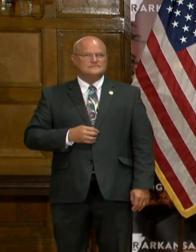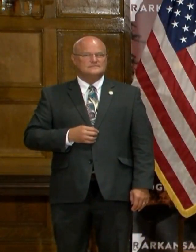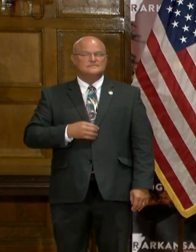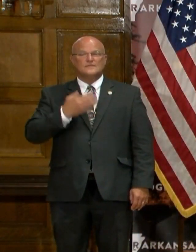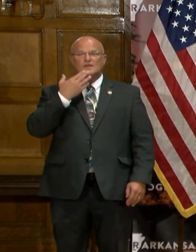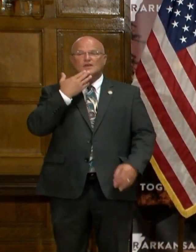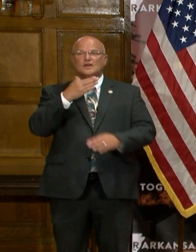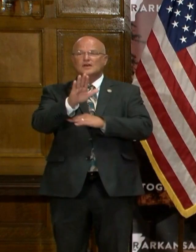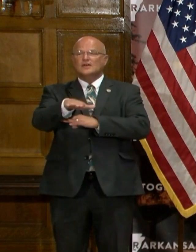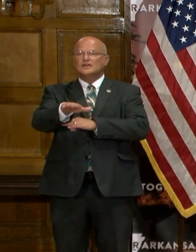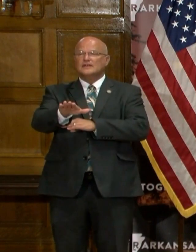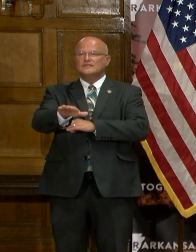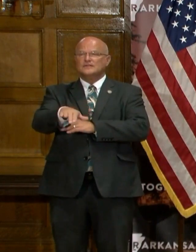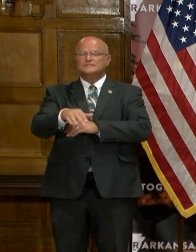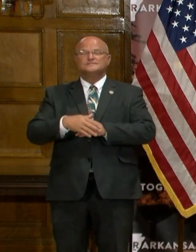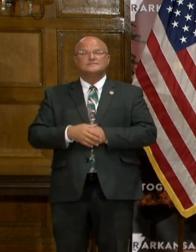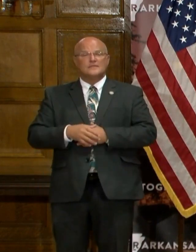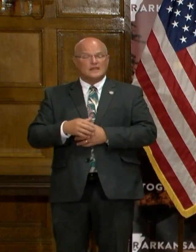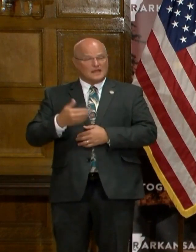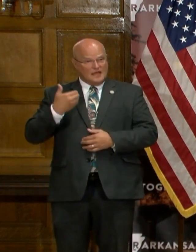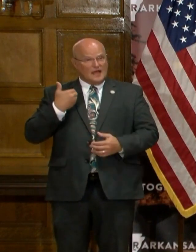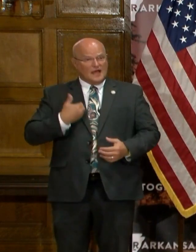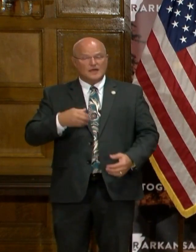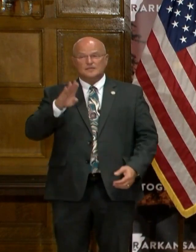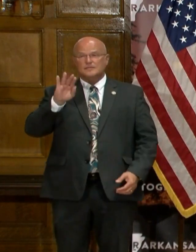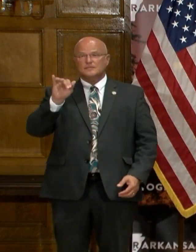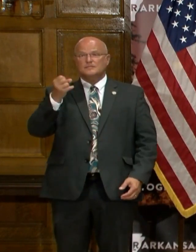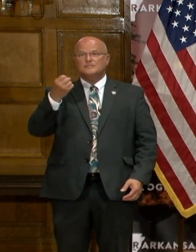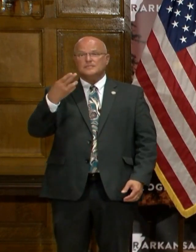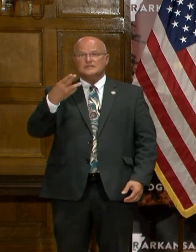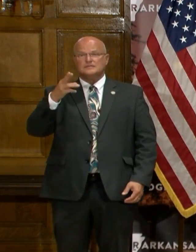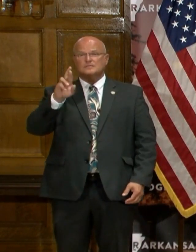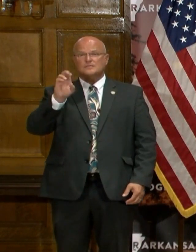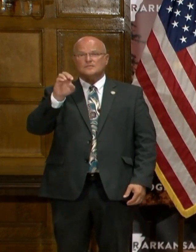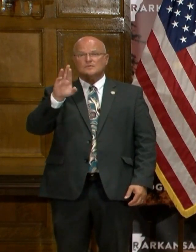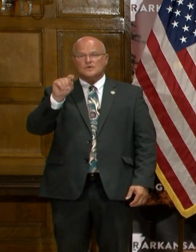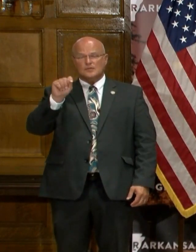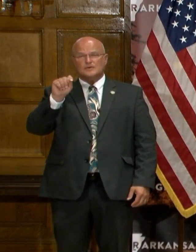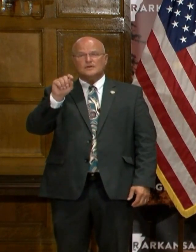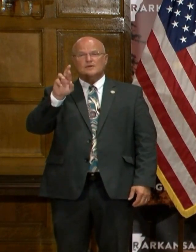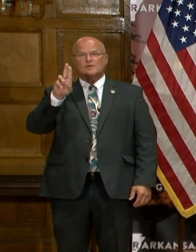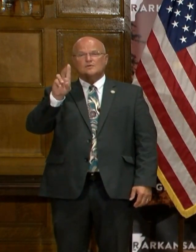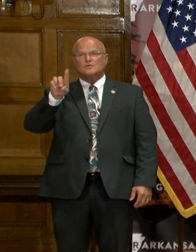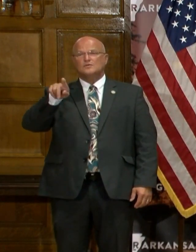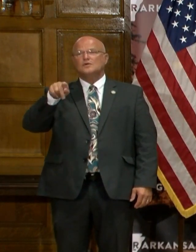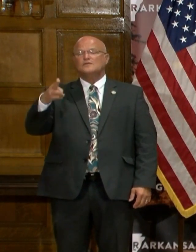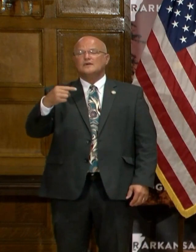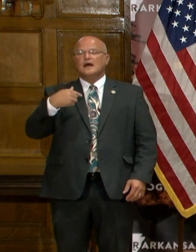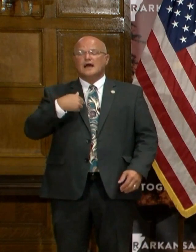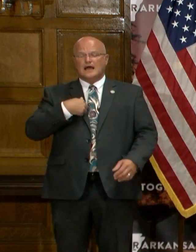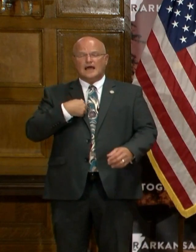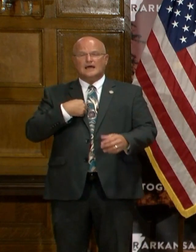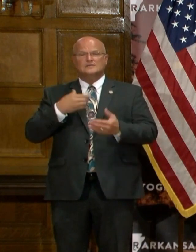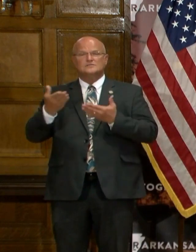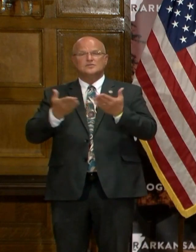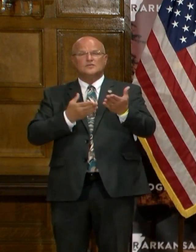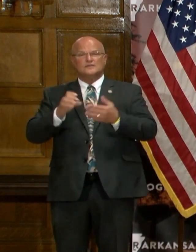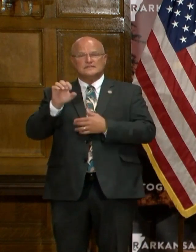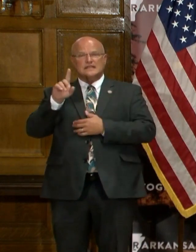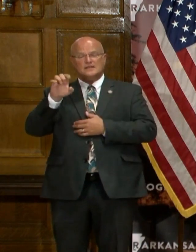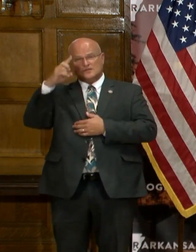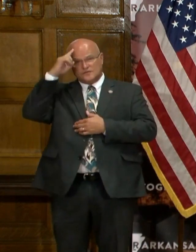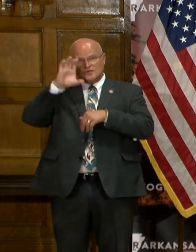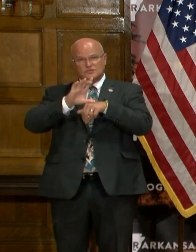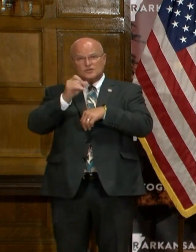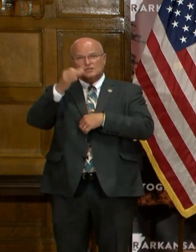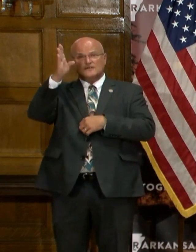Well, good afternoon. I am Bishop Robert G. Rudolph, and I serve as the Adjutant General for the Church of God in Christ.